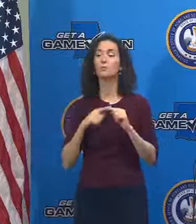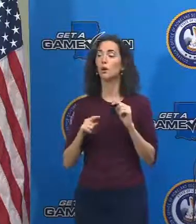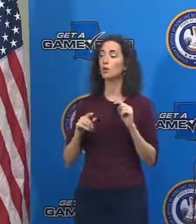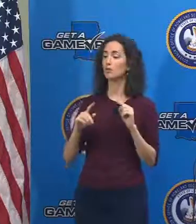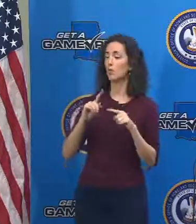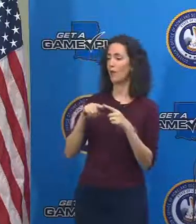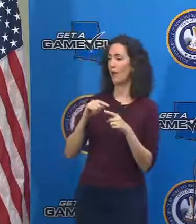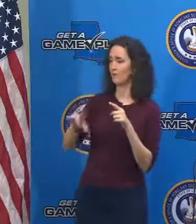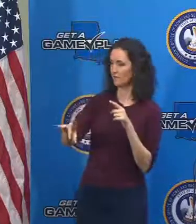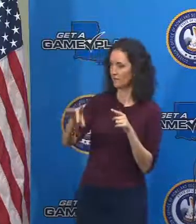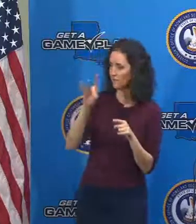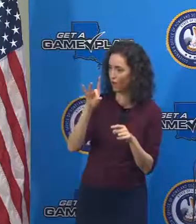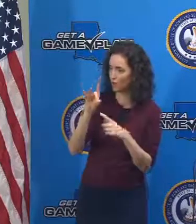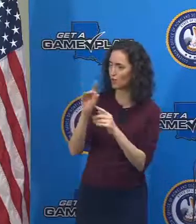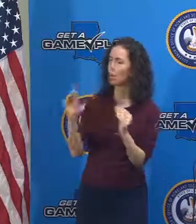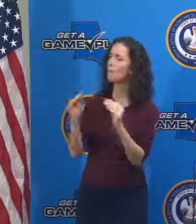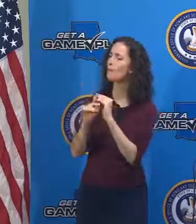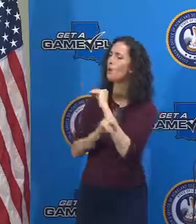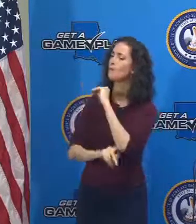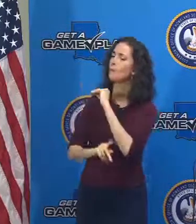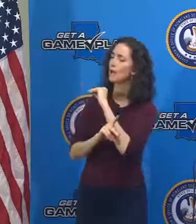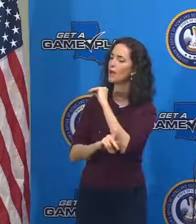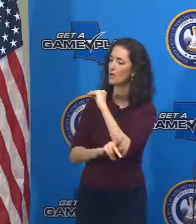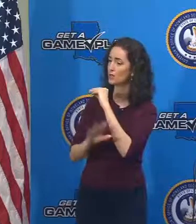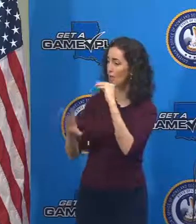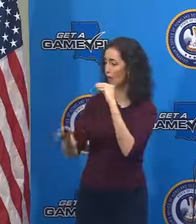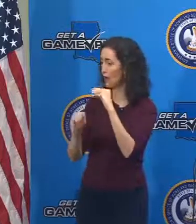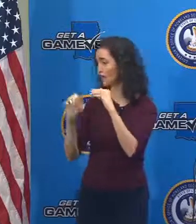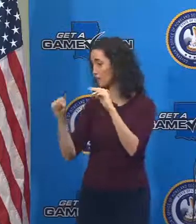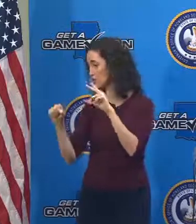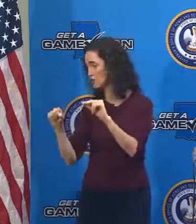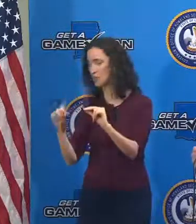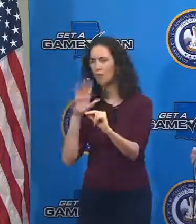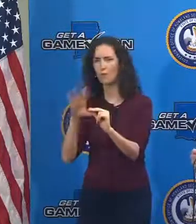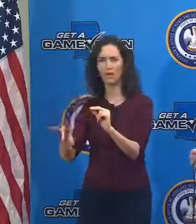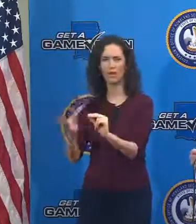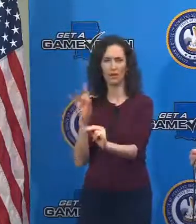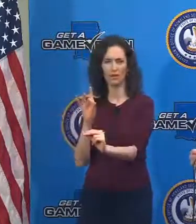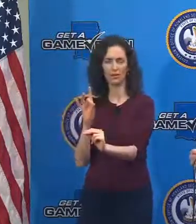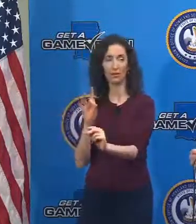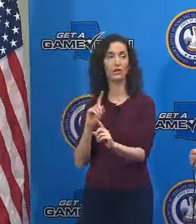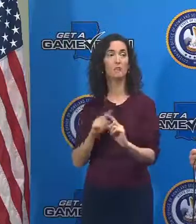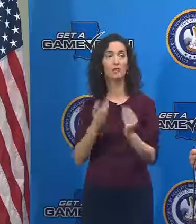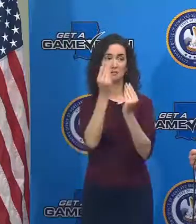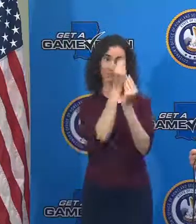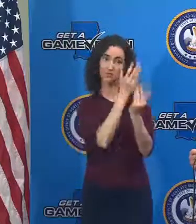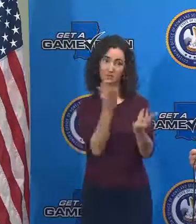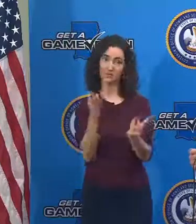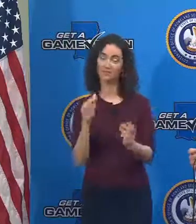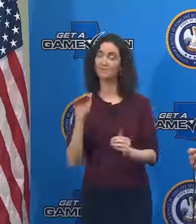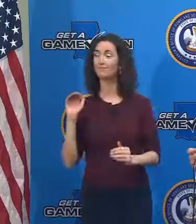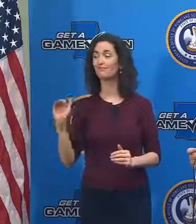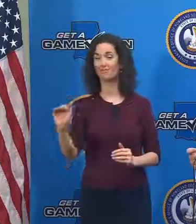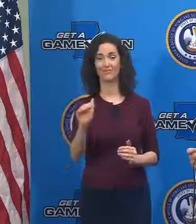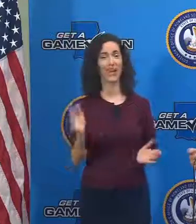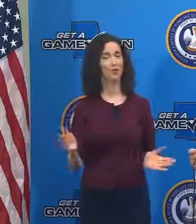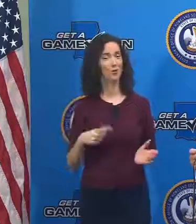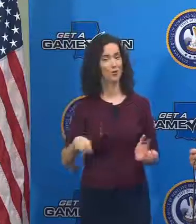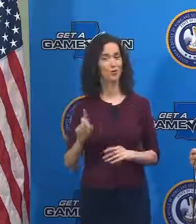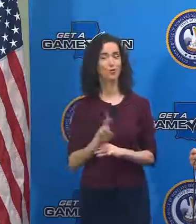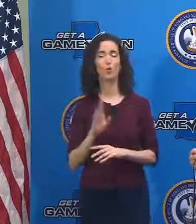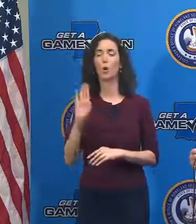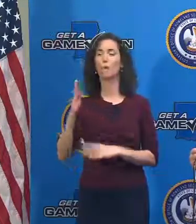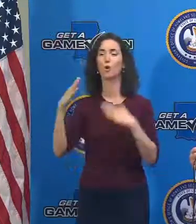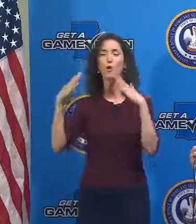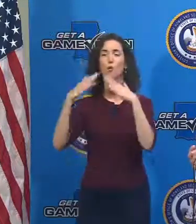whether additional parishes have been added. But I do want to put another plug in for the Blue Roof program. An awful lot of